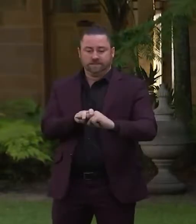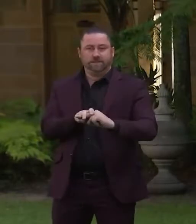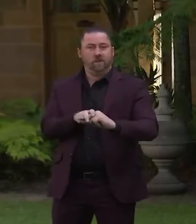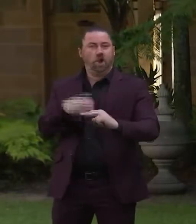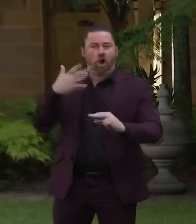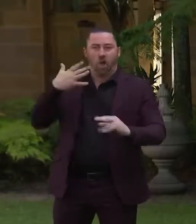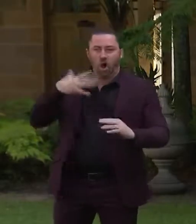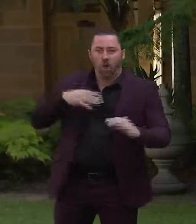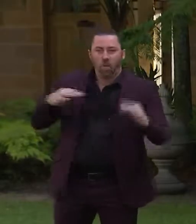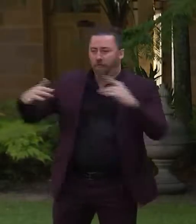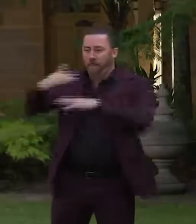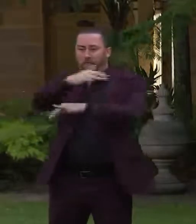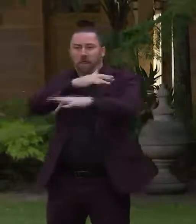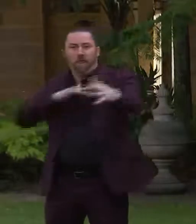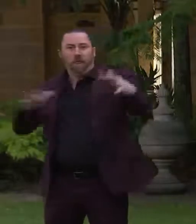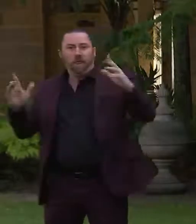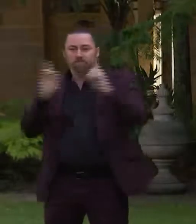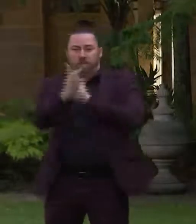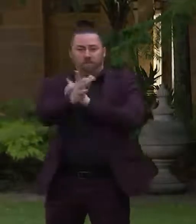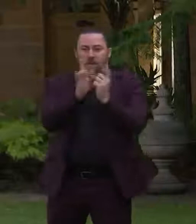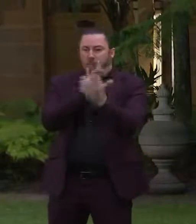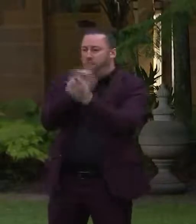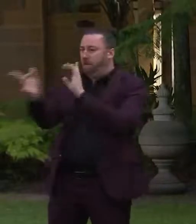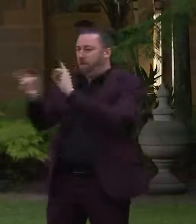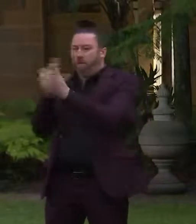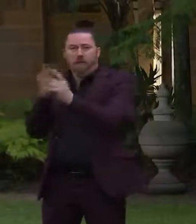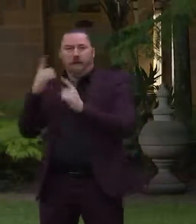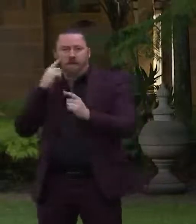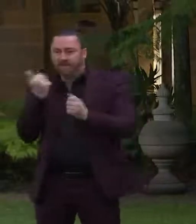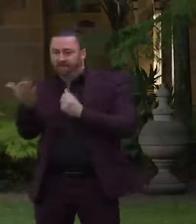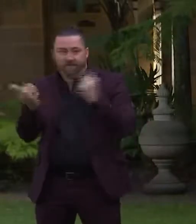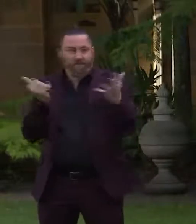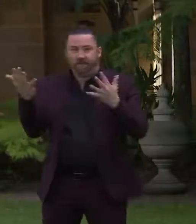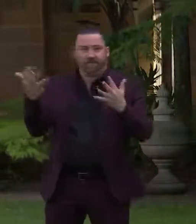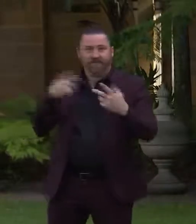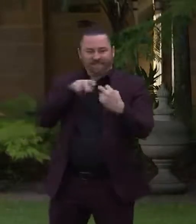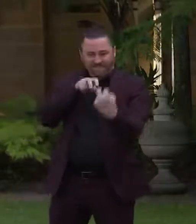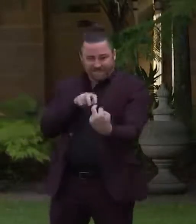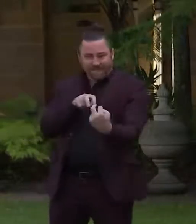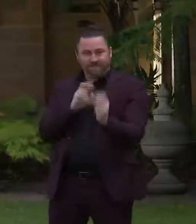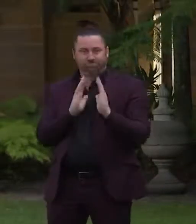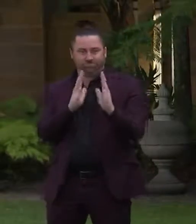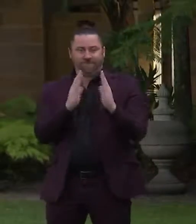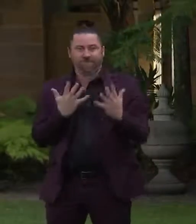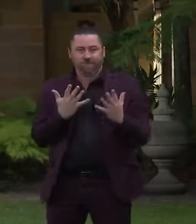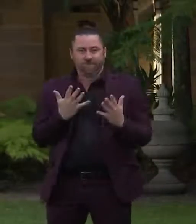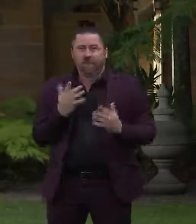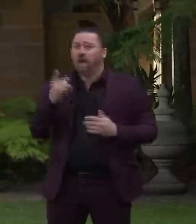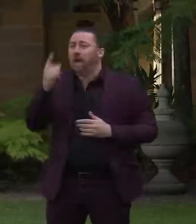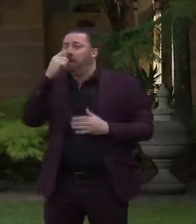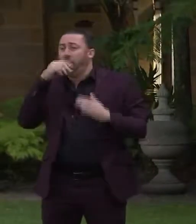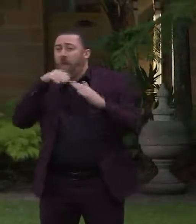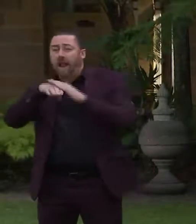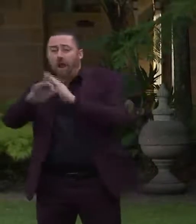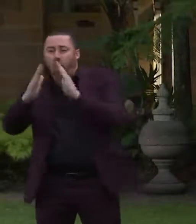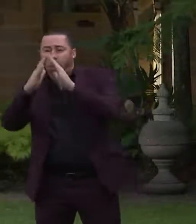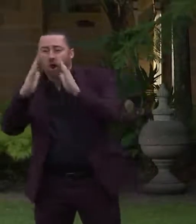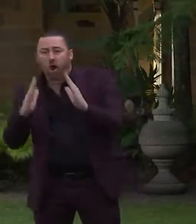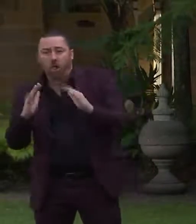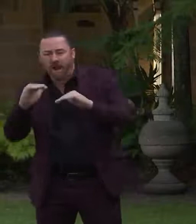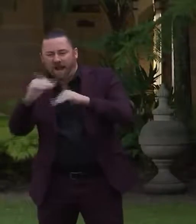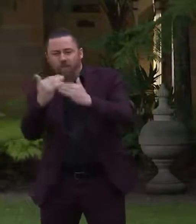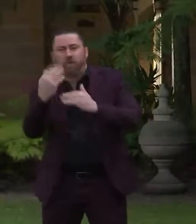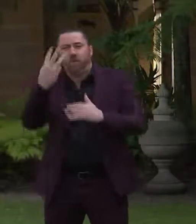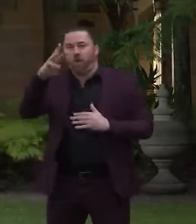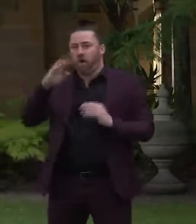mingle around. That is so important. Limiting the number of people in a household to 30. That is so important for that